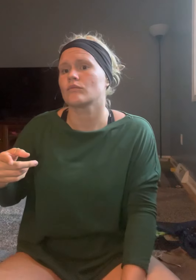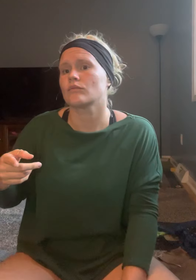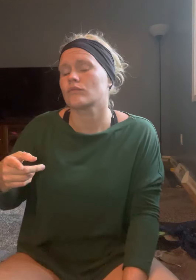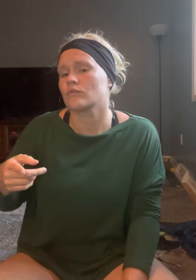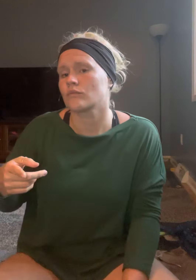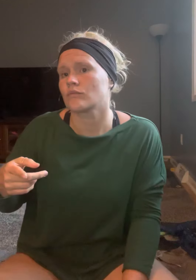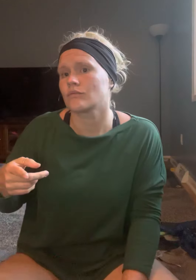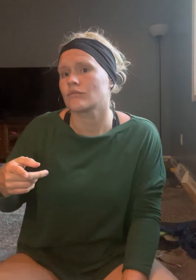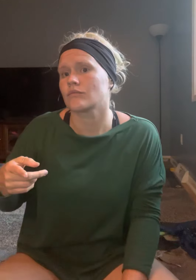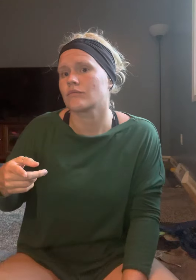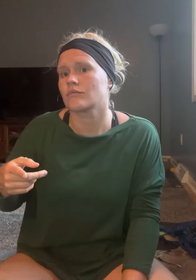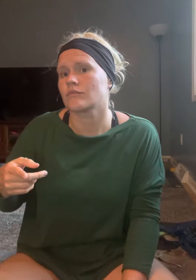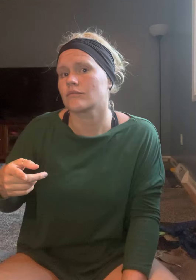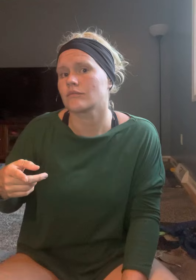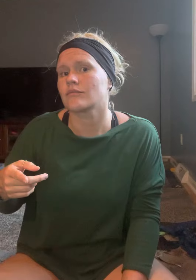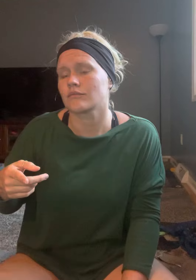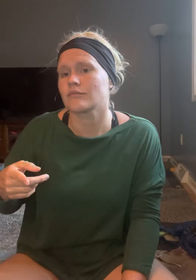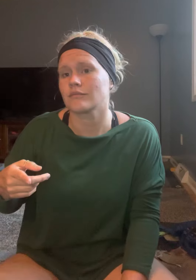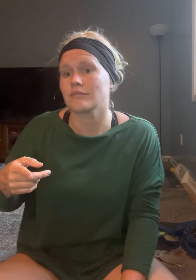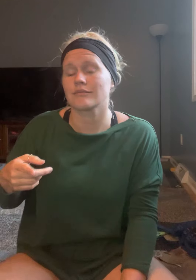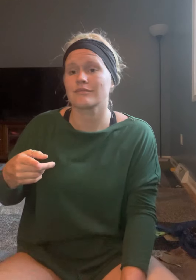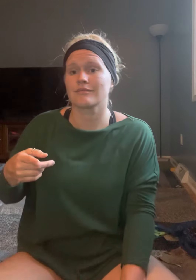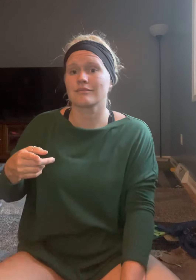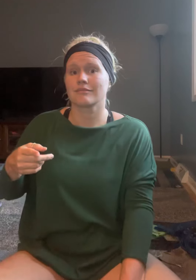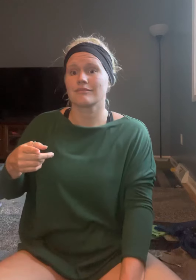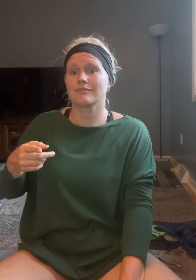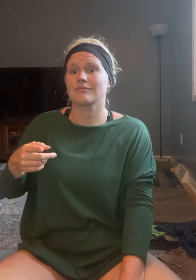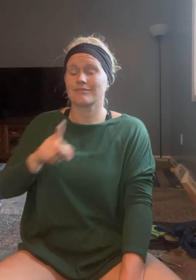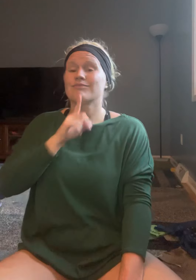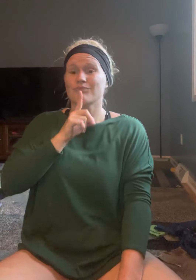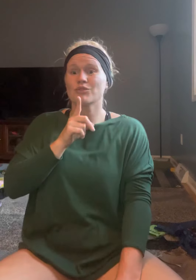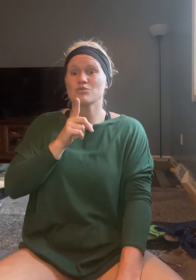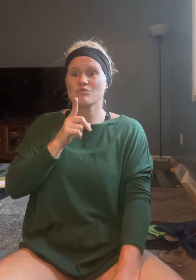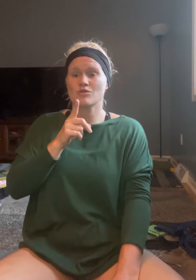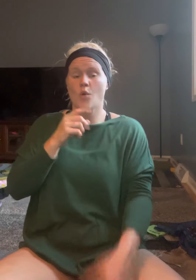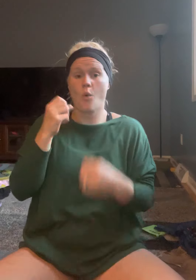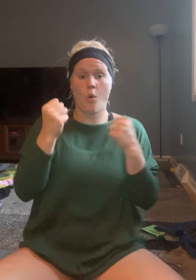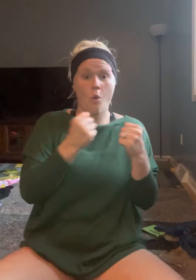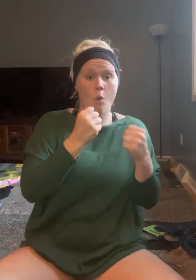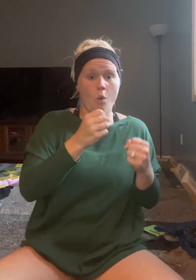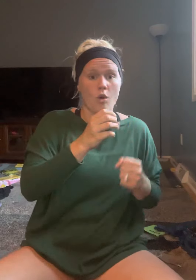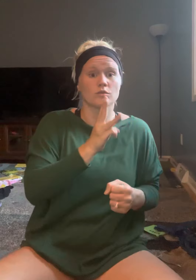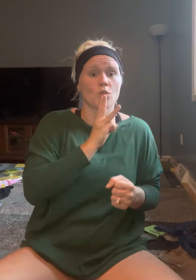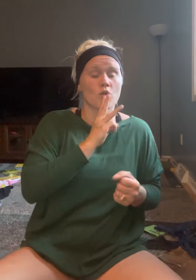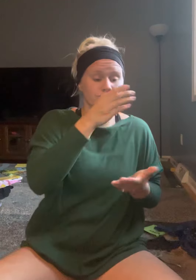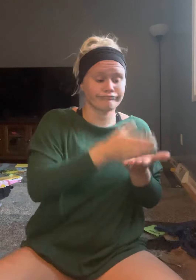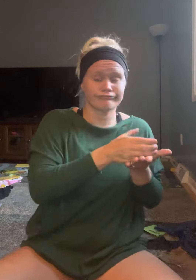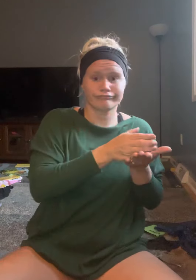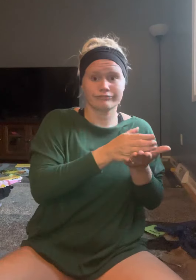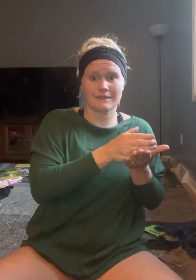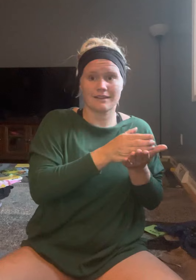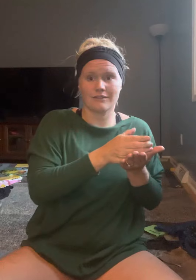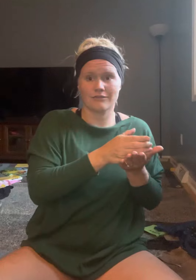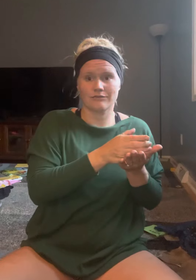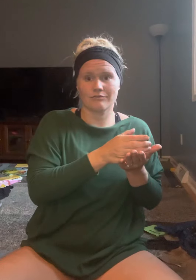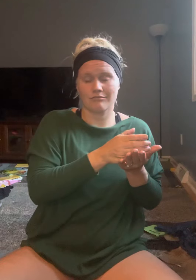A picture from the book. Exactly. You take a cold glass of water, take it out, set it on